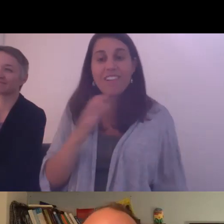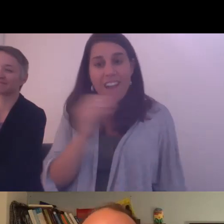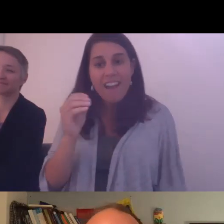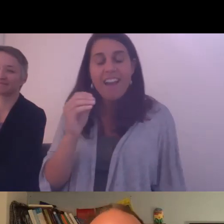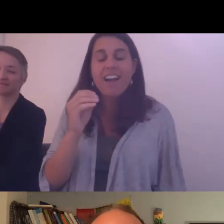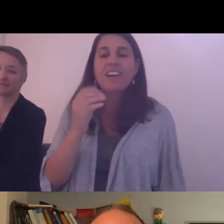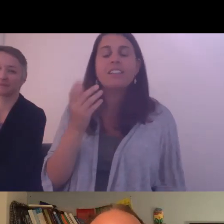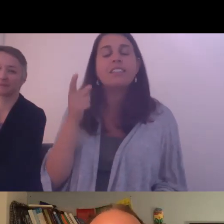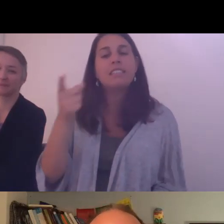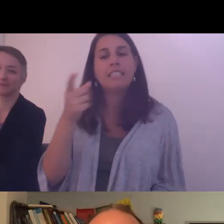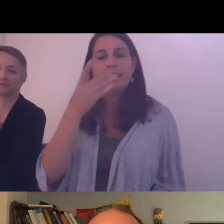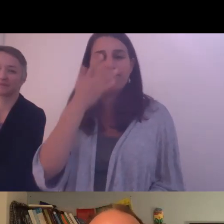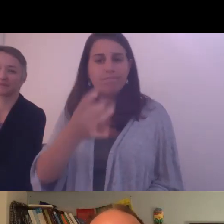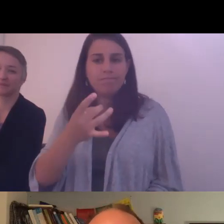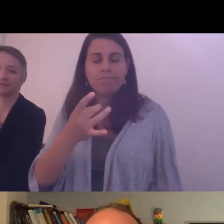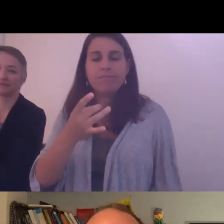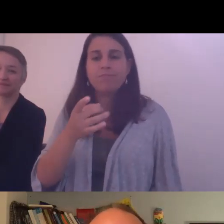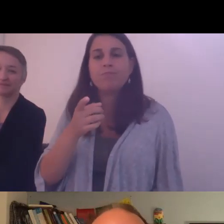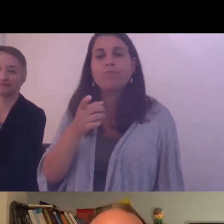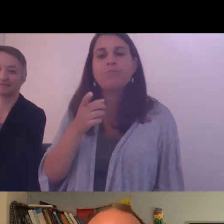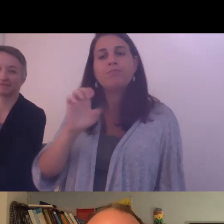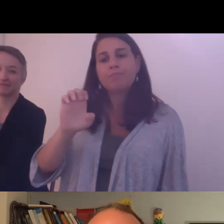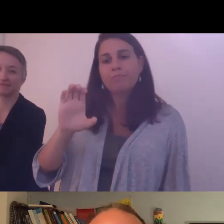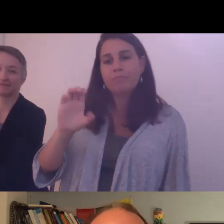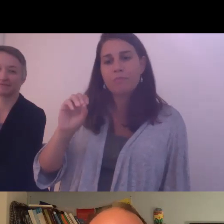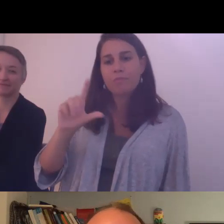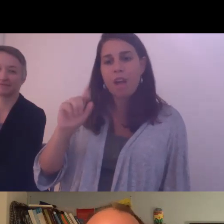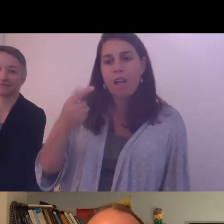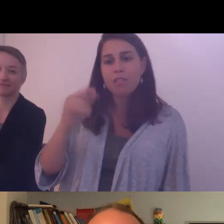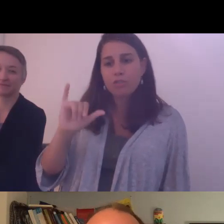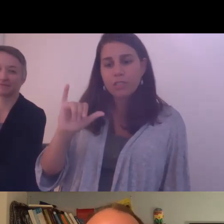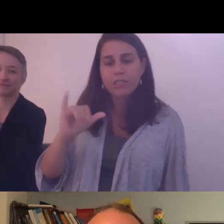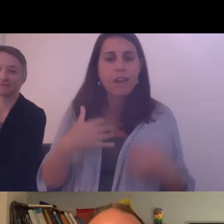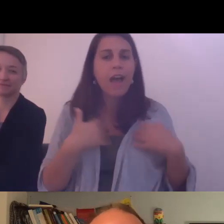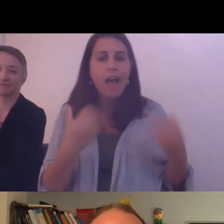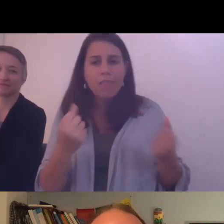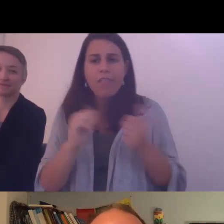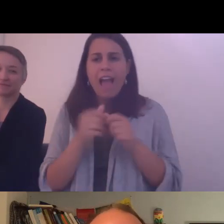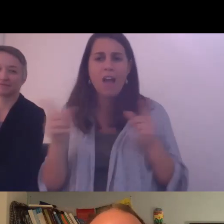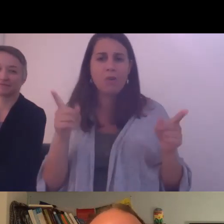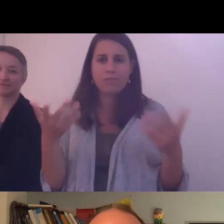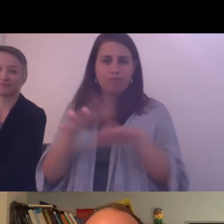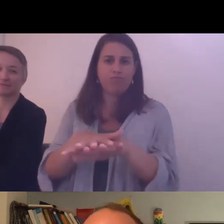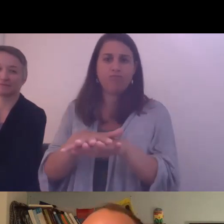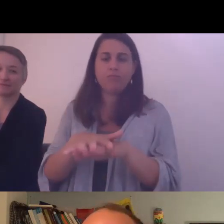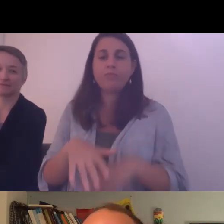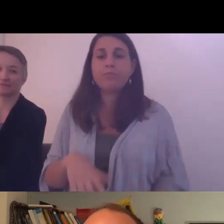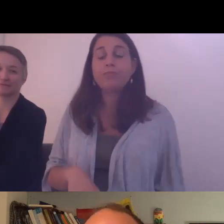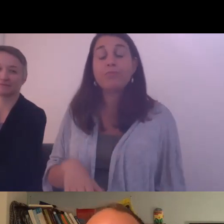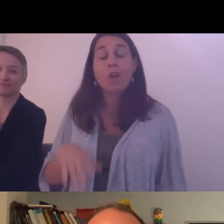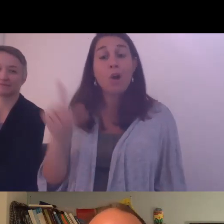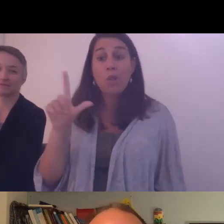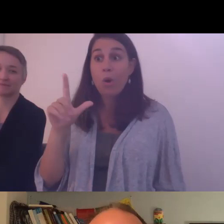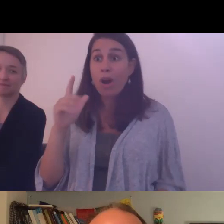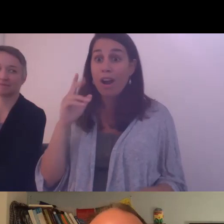looking at how ecology and health intersect. So Lorne jumped right in, and we were